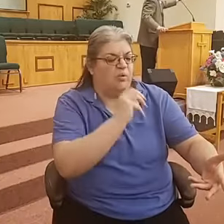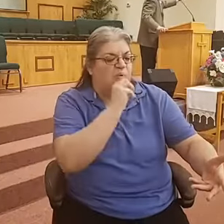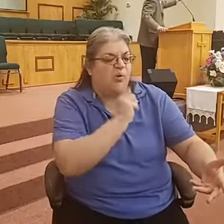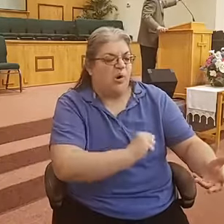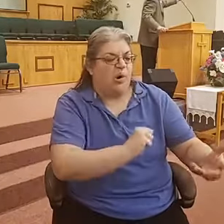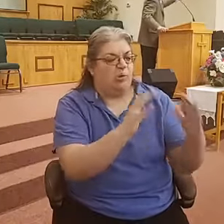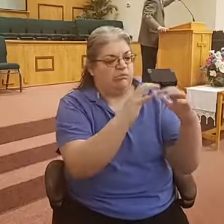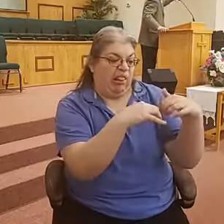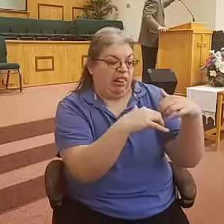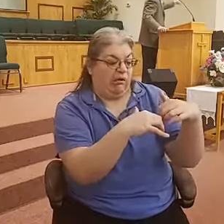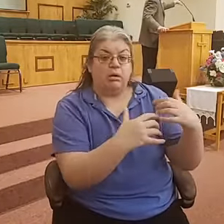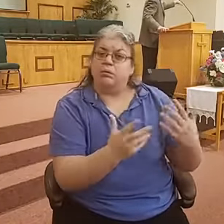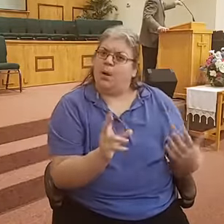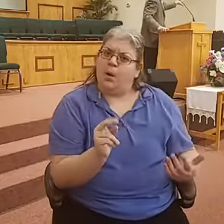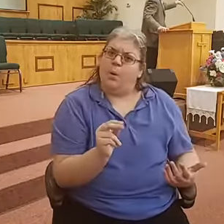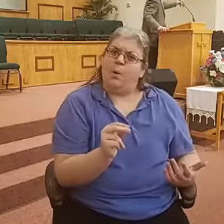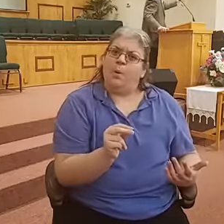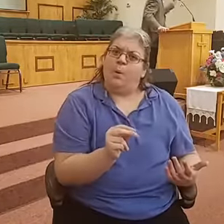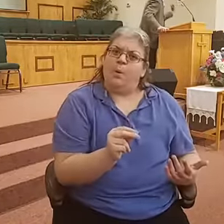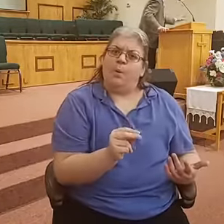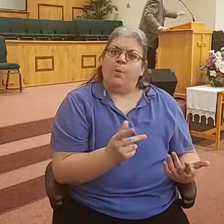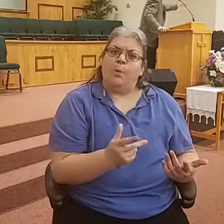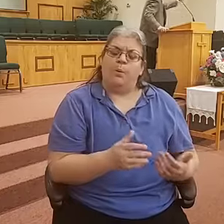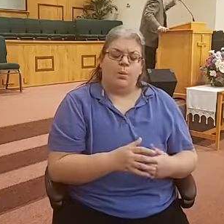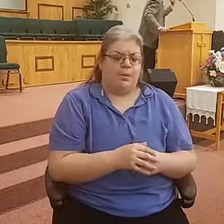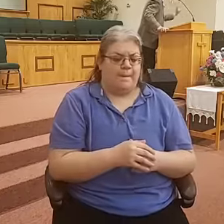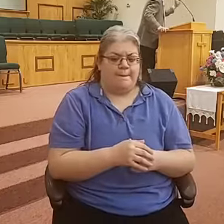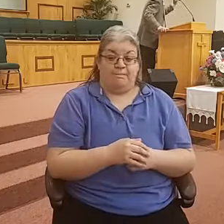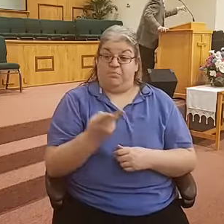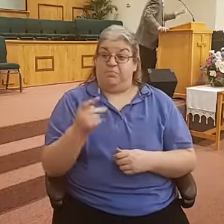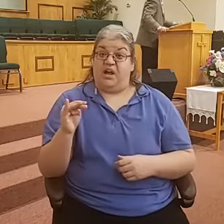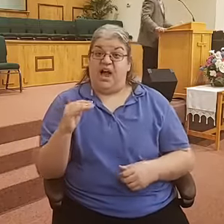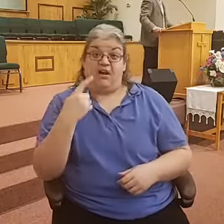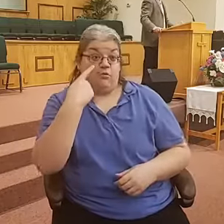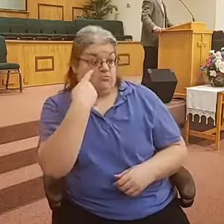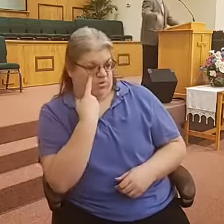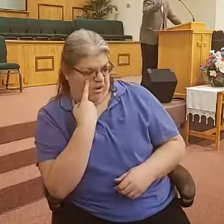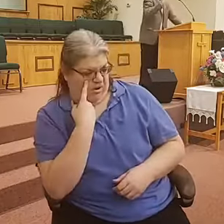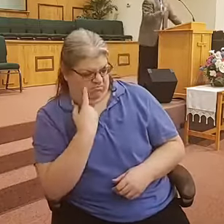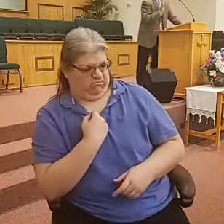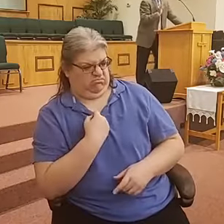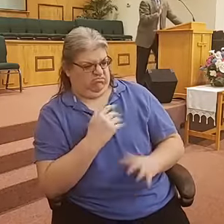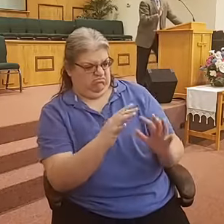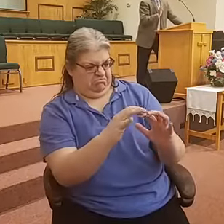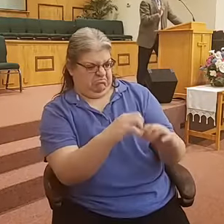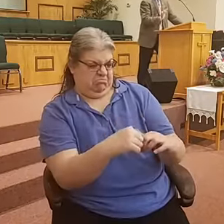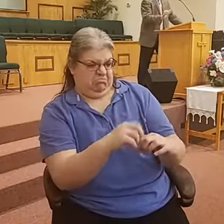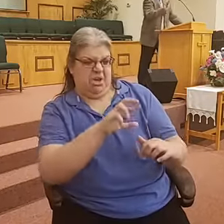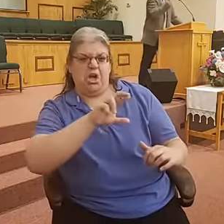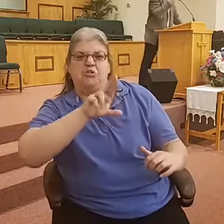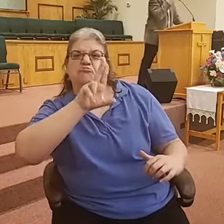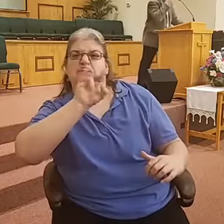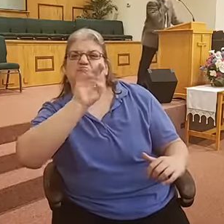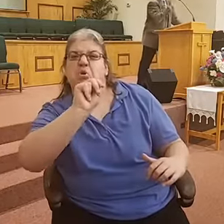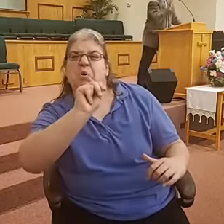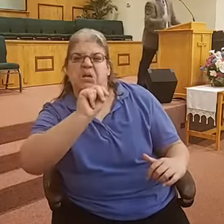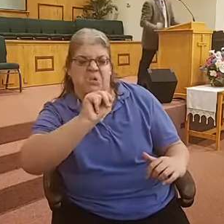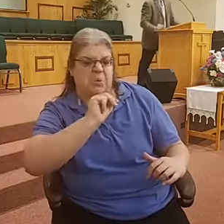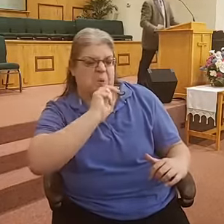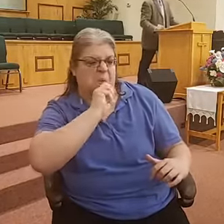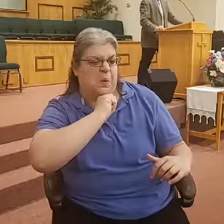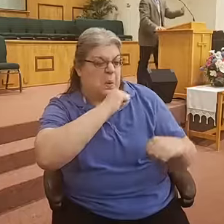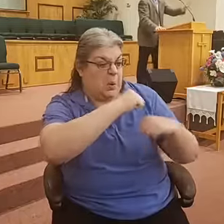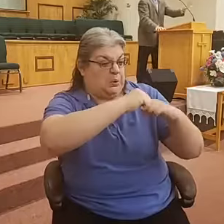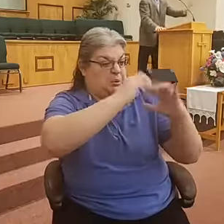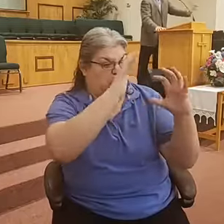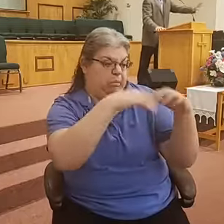that's what Hiram saw. Hiram saw ruins. But Solomon saw